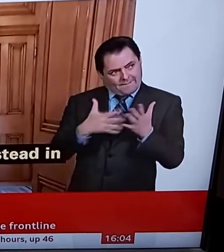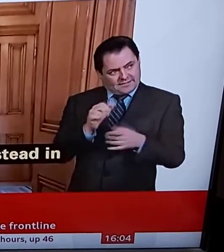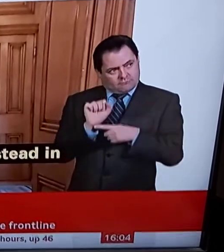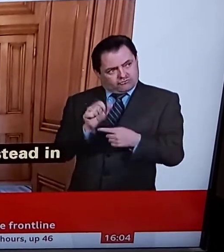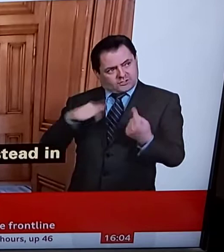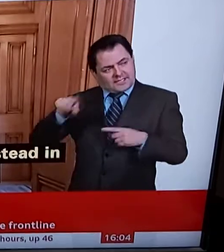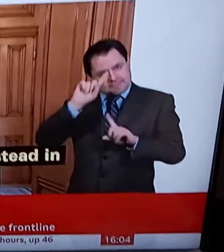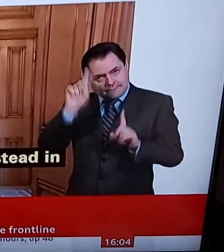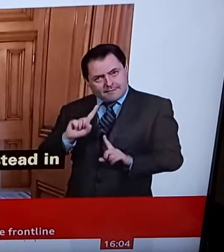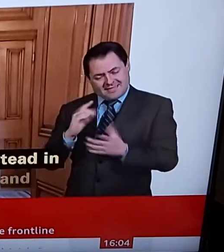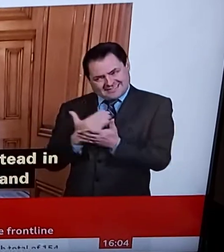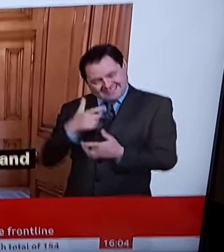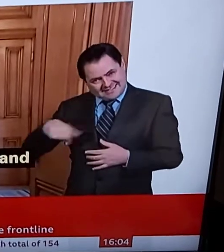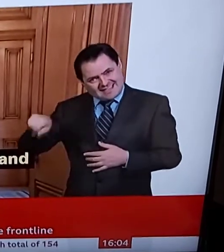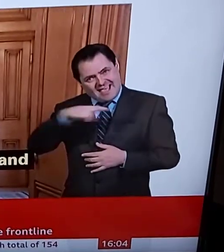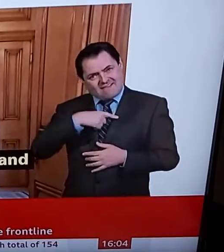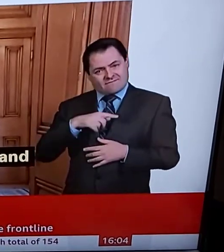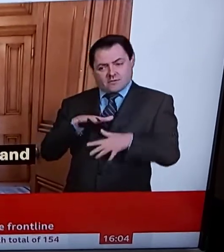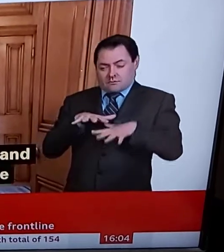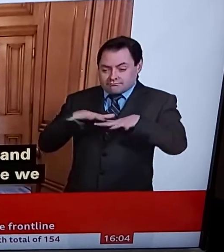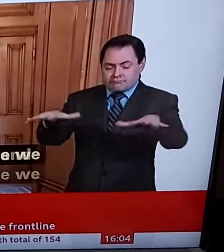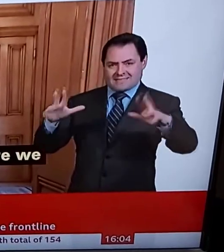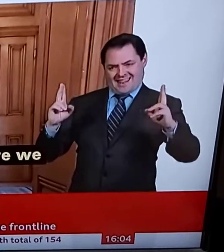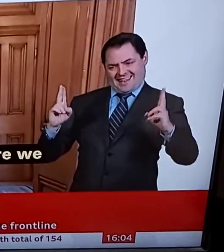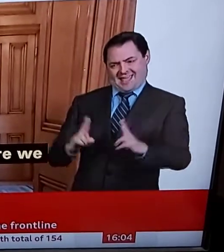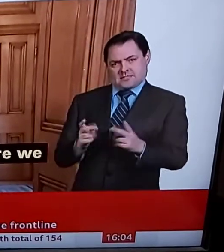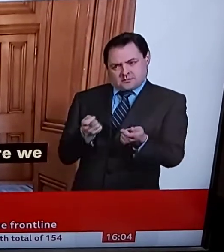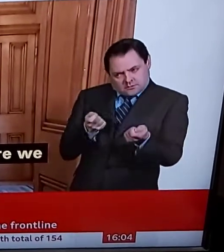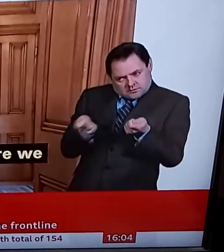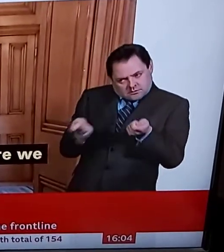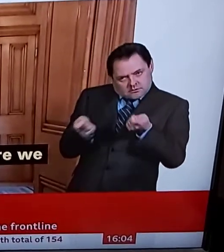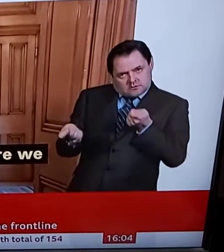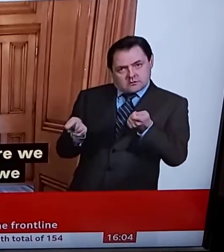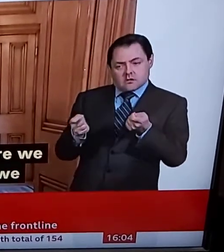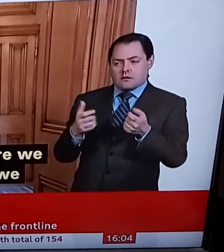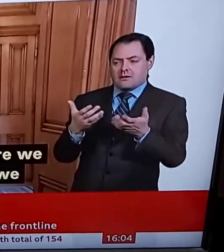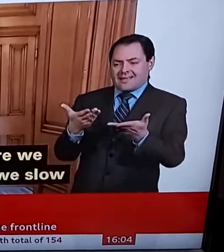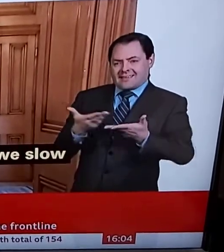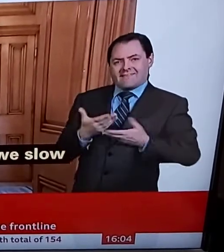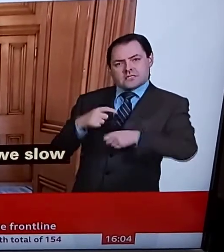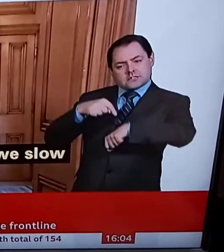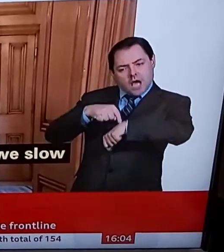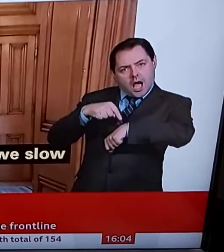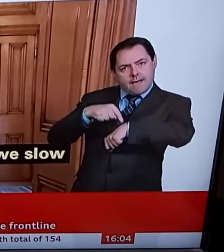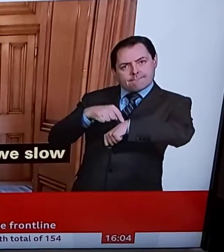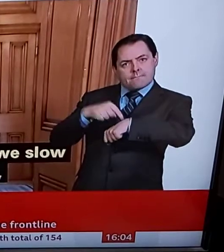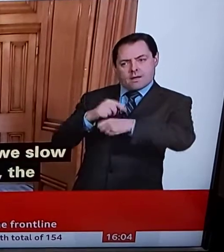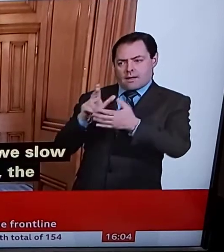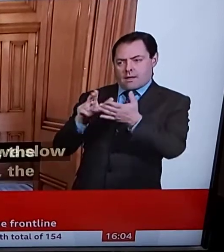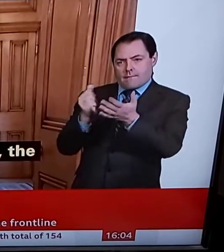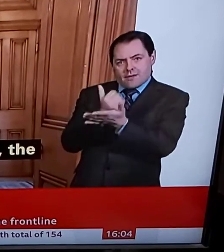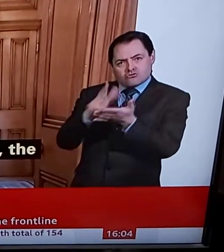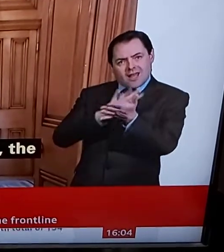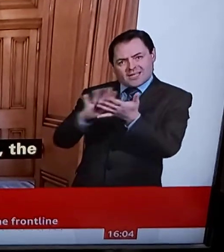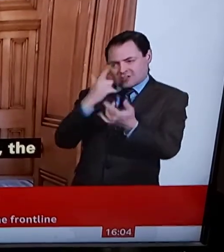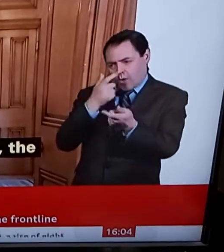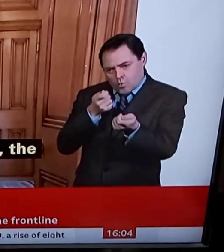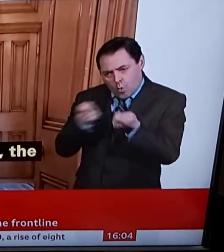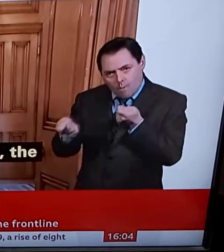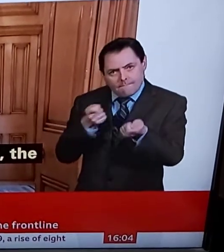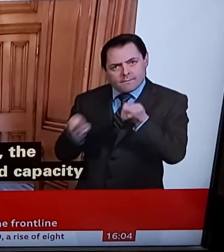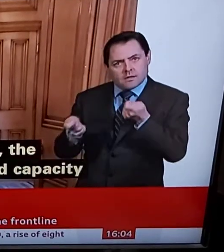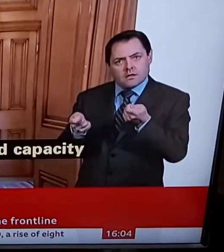contact, the more we slow the spread of the infection, the more time we have to build capacity in the NHS so that we can treat those who are most in